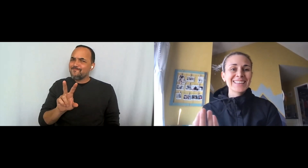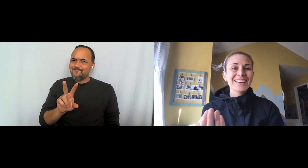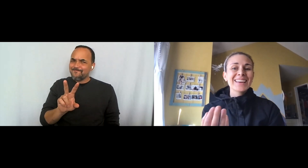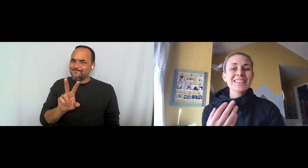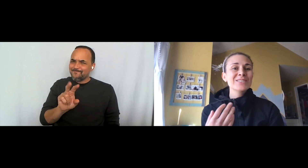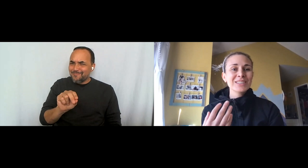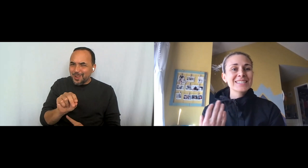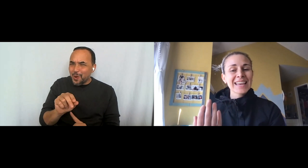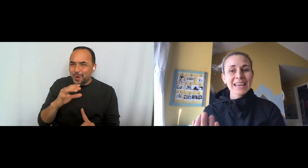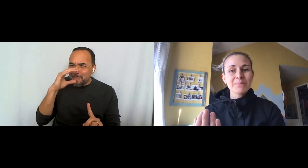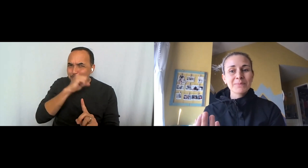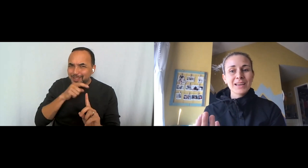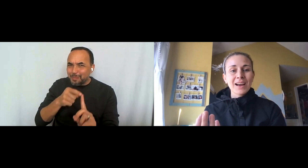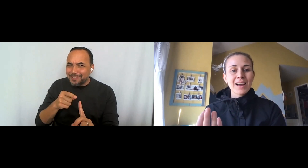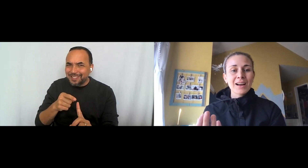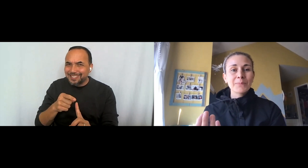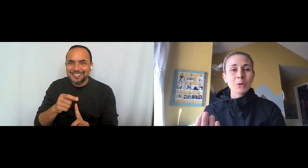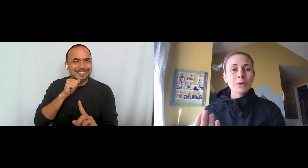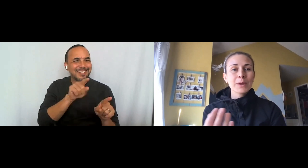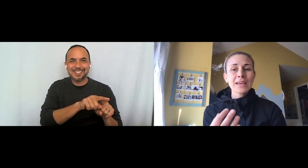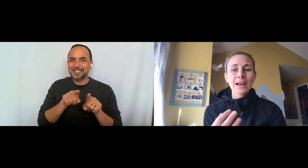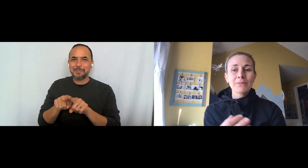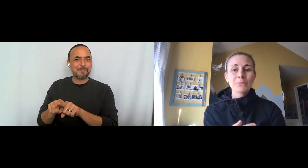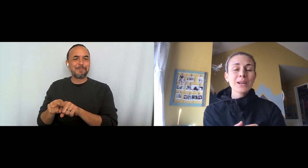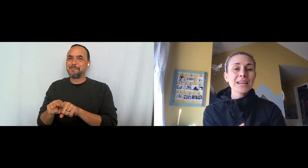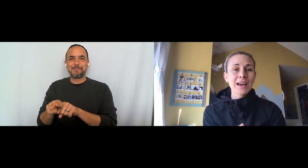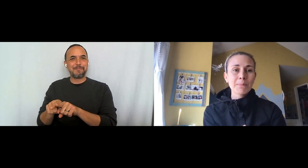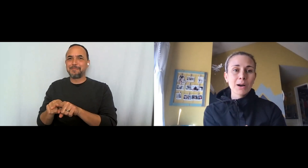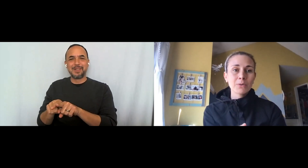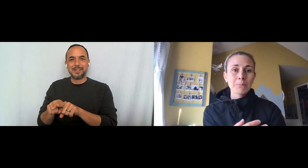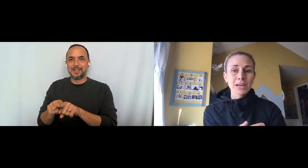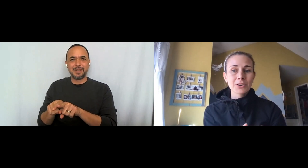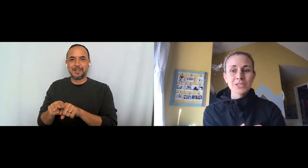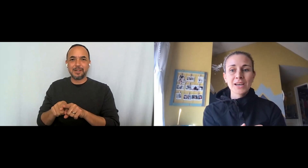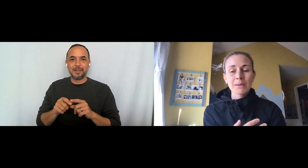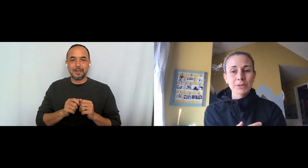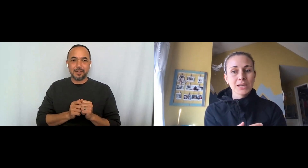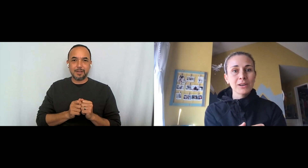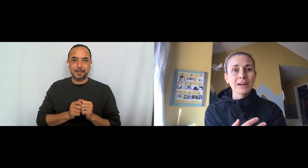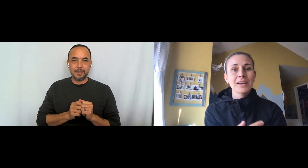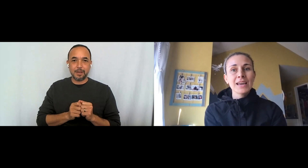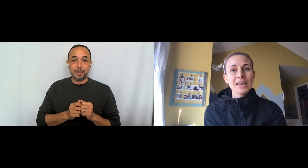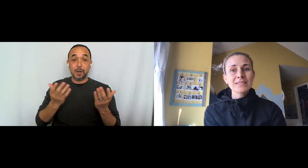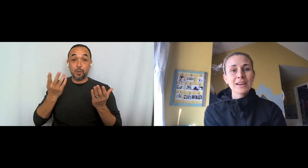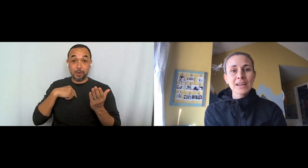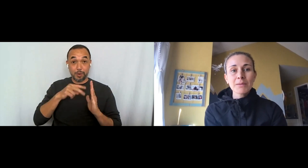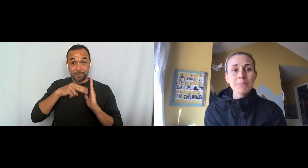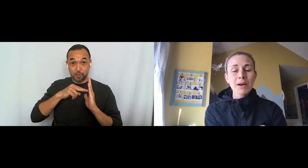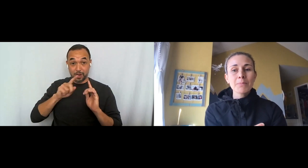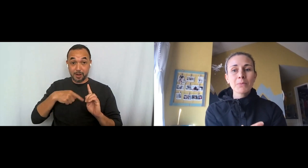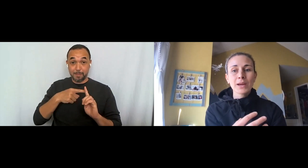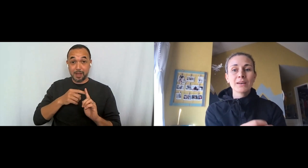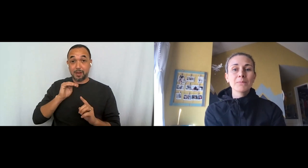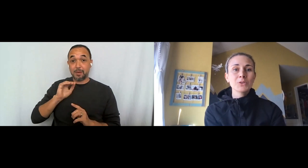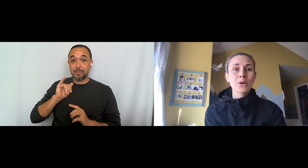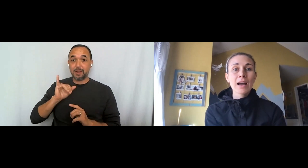Like, it's not the same. What we have reading about microtia in particular is that in an